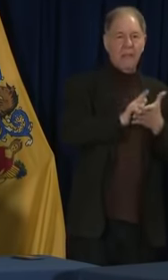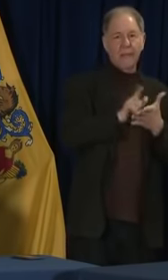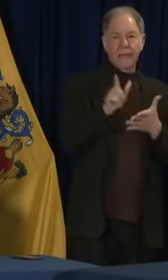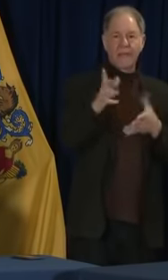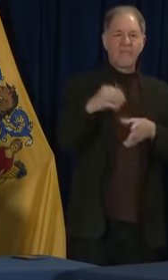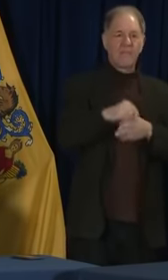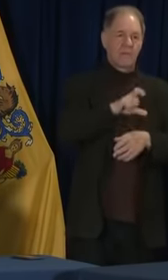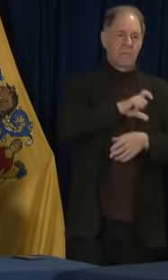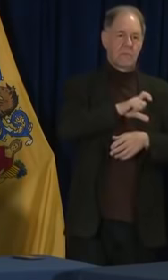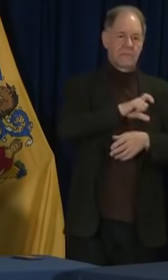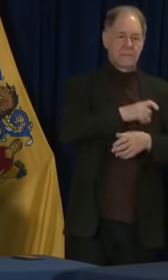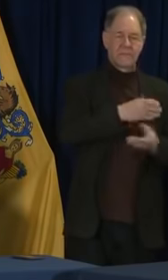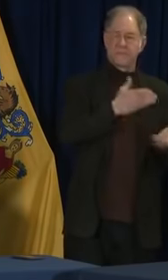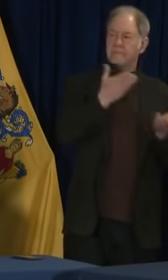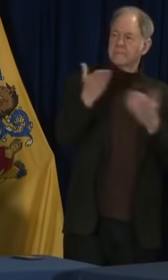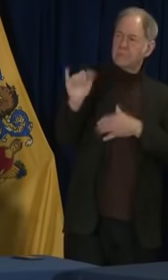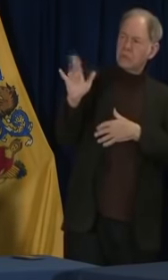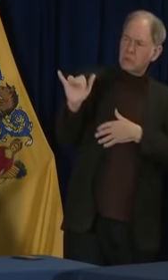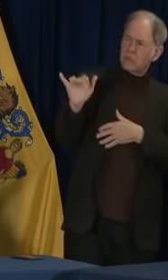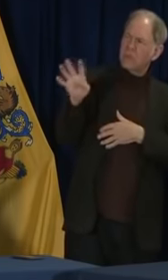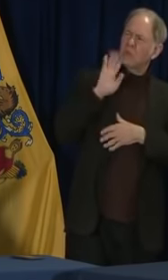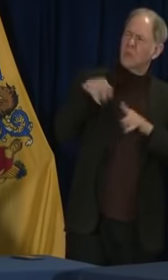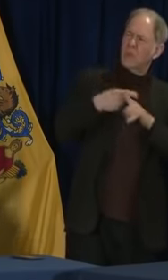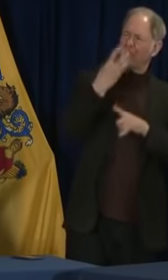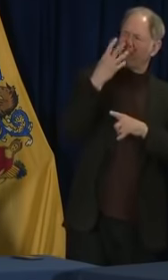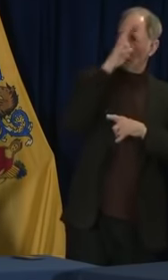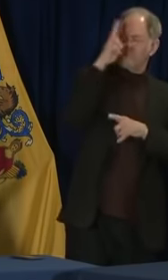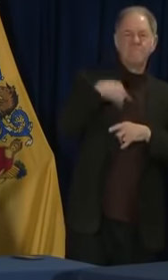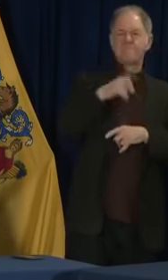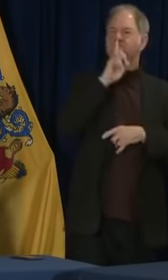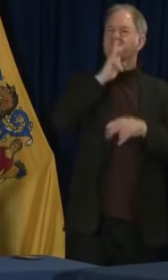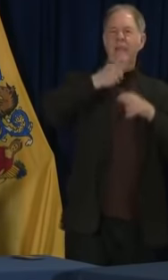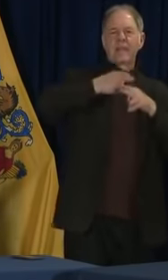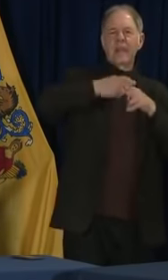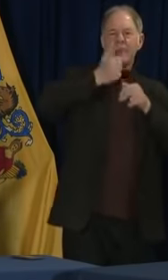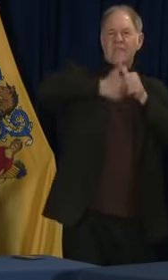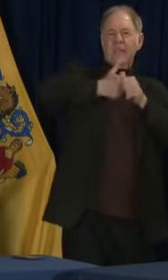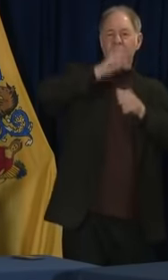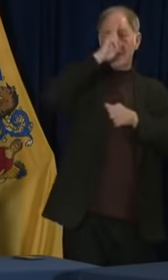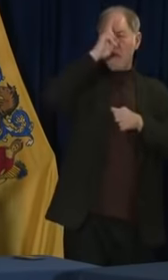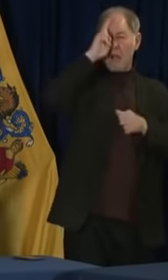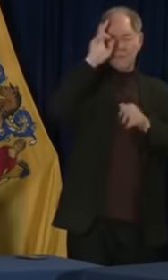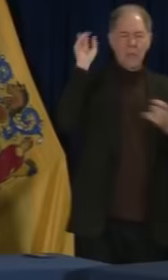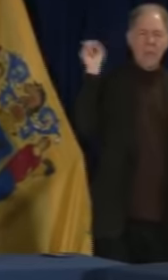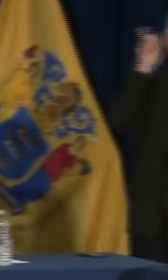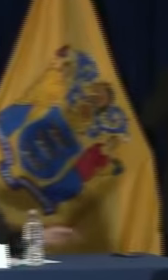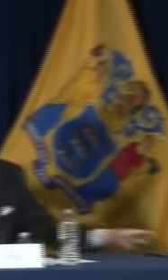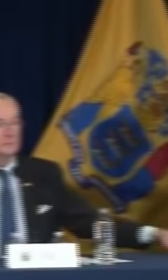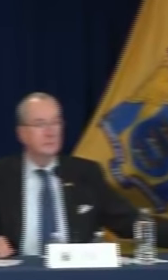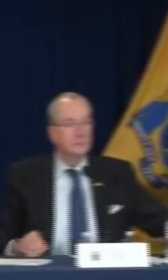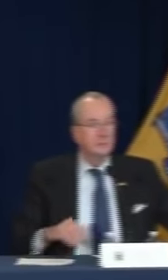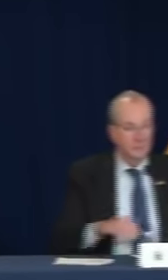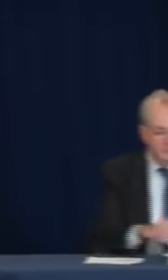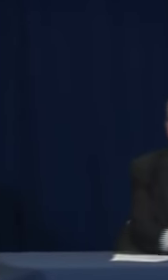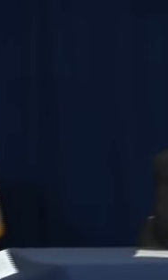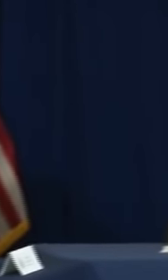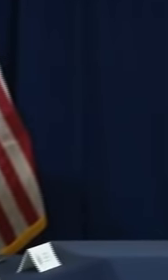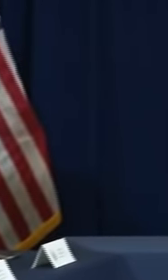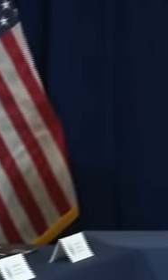and otherwise. Judy, real quick on the 4 hospitals. Yeah, we're not prepared to give those names out yet on those